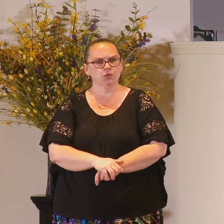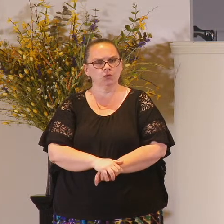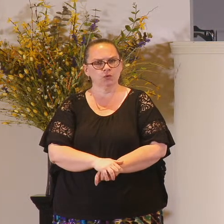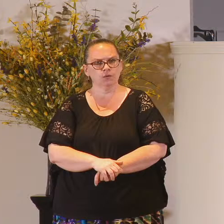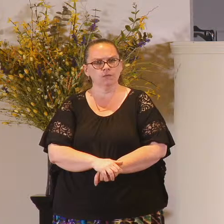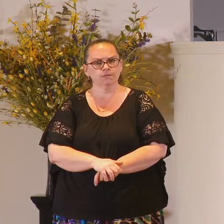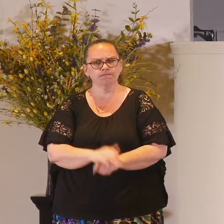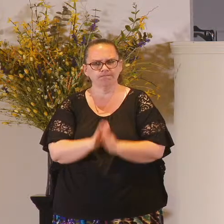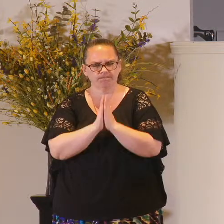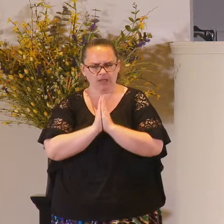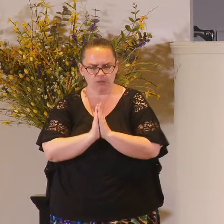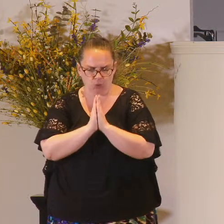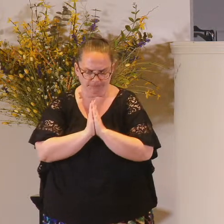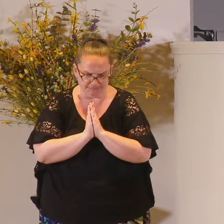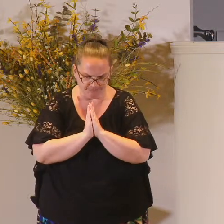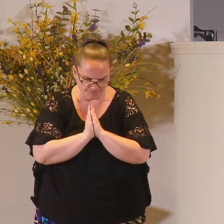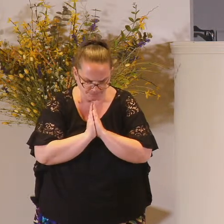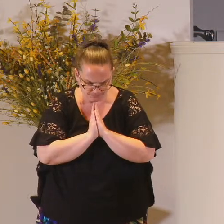Let's close with a prayer.